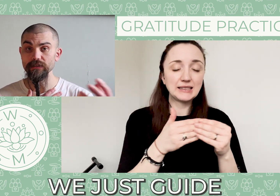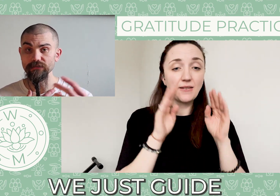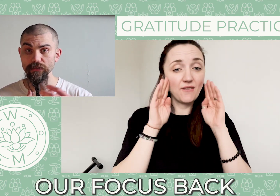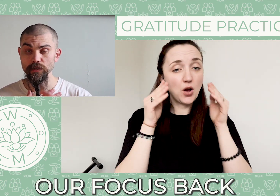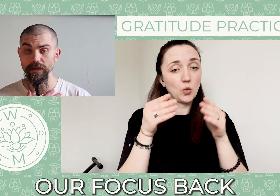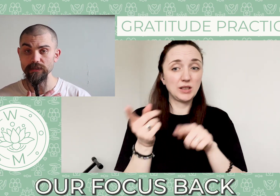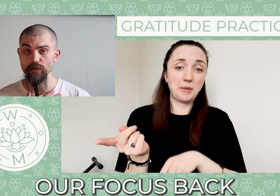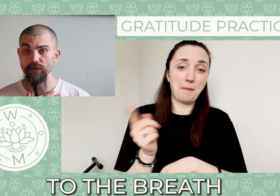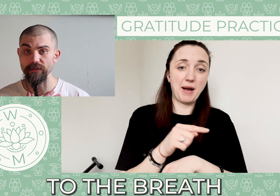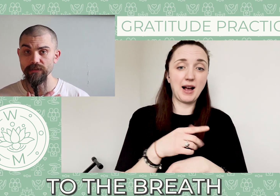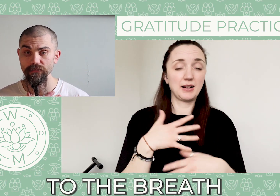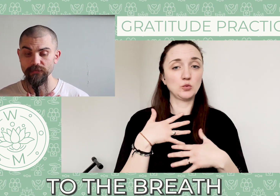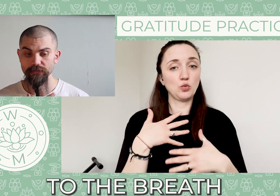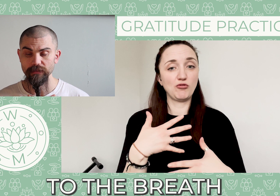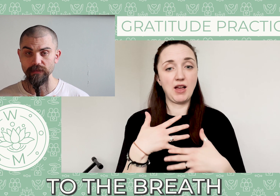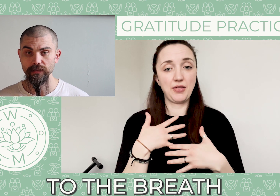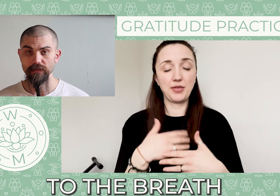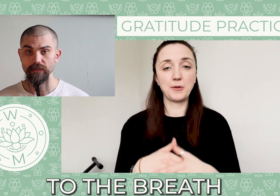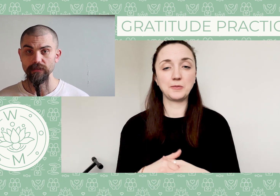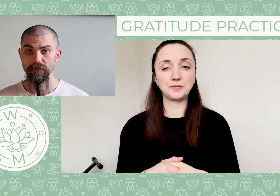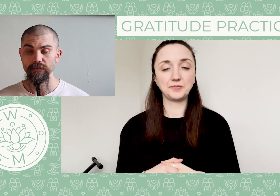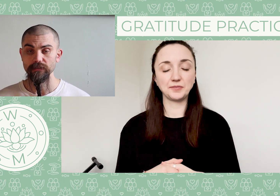just guide our focus back to the breath.